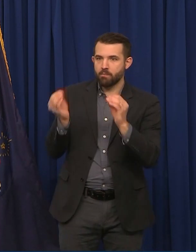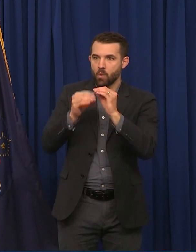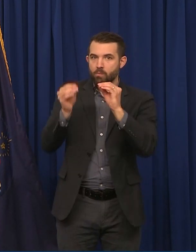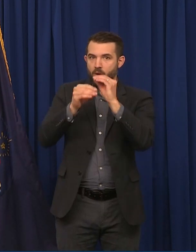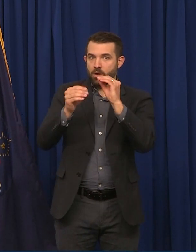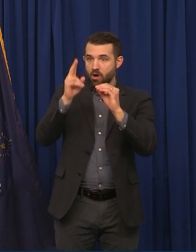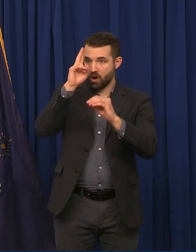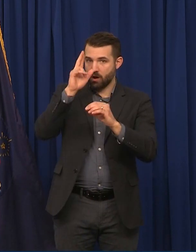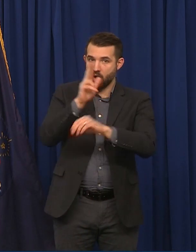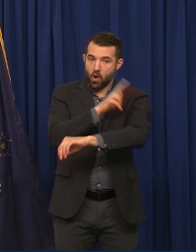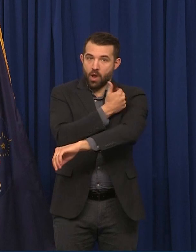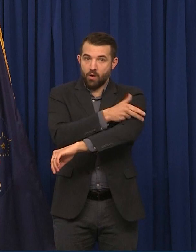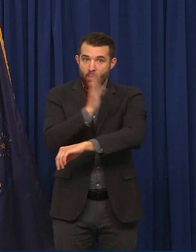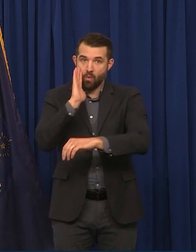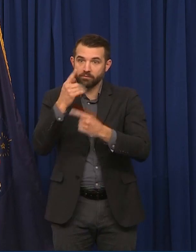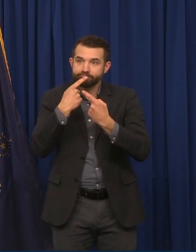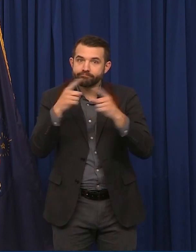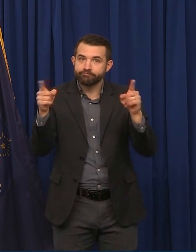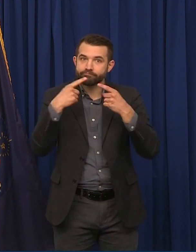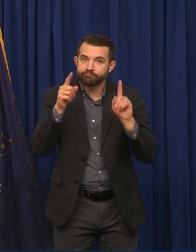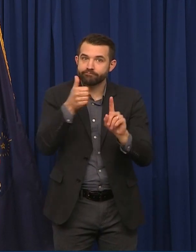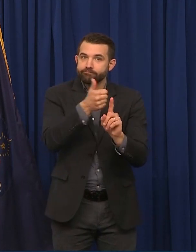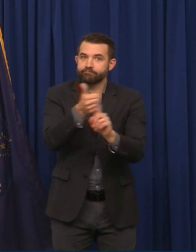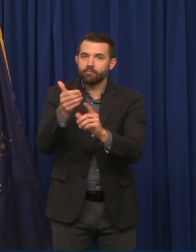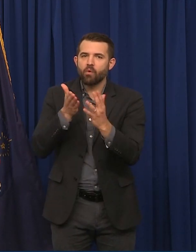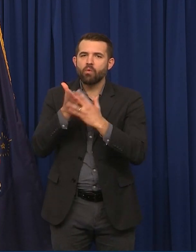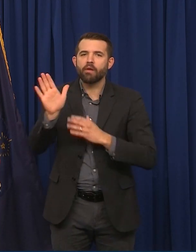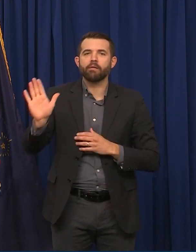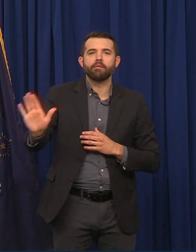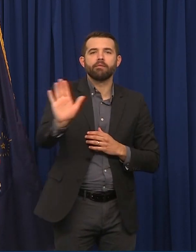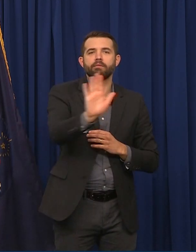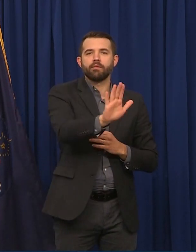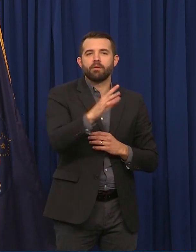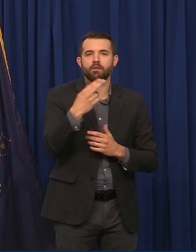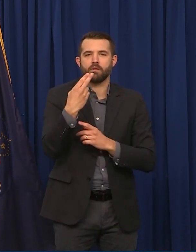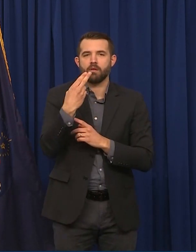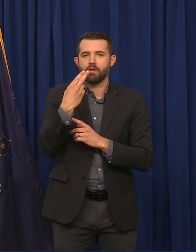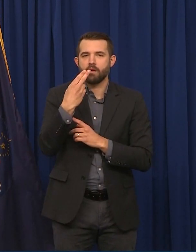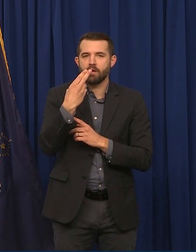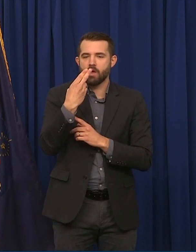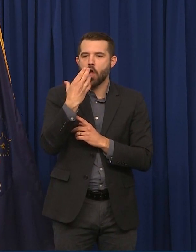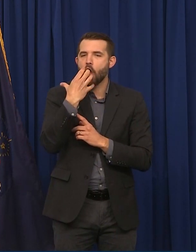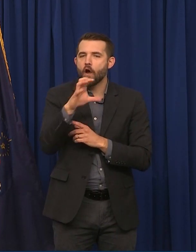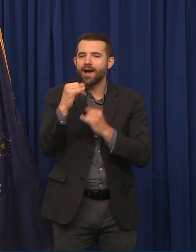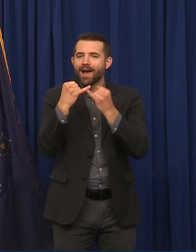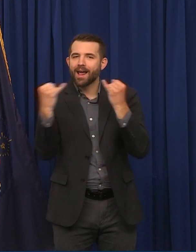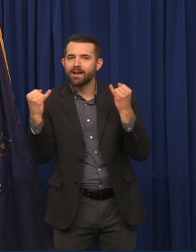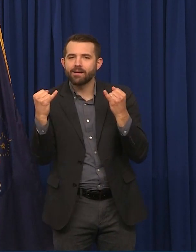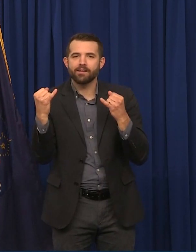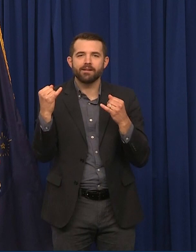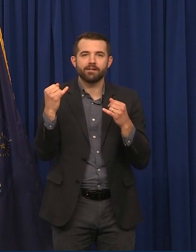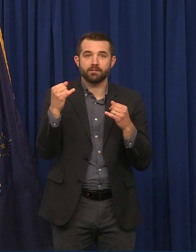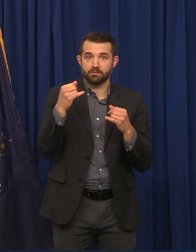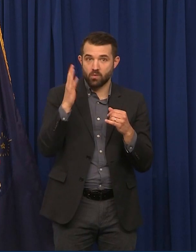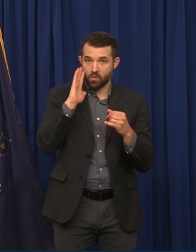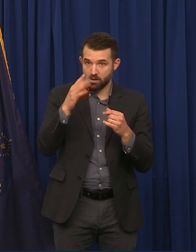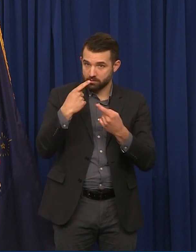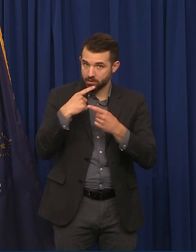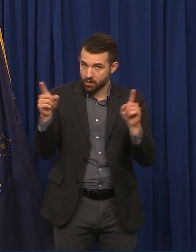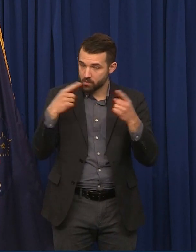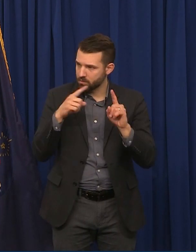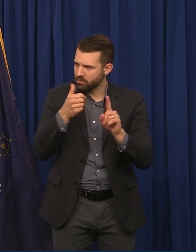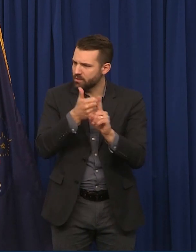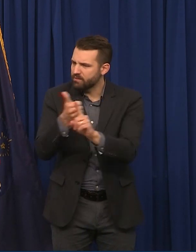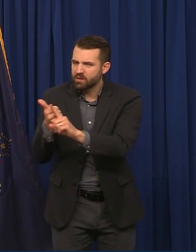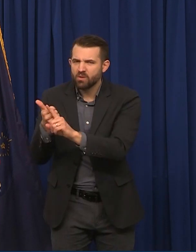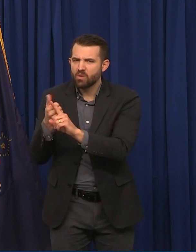announce via their hotline that there is a confirmed case in a specific region, or is that something a press release will